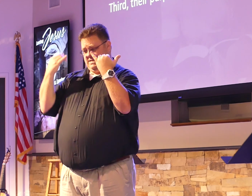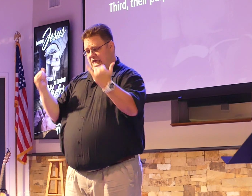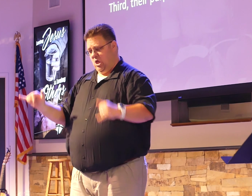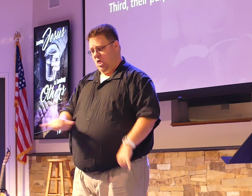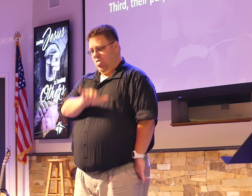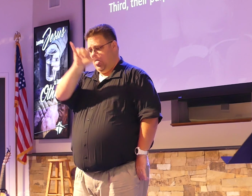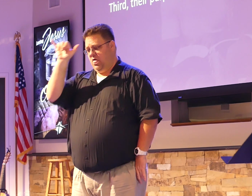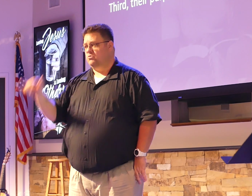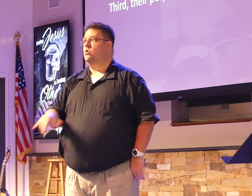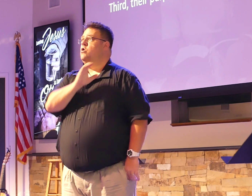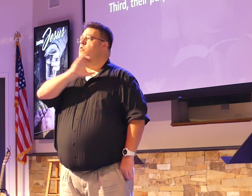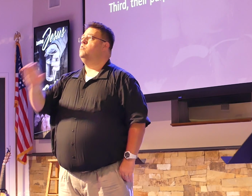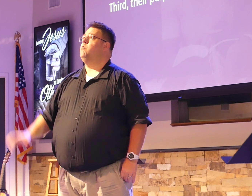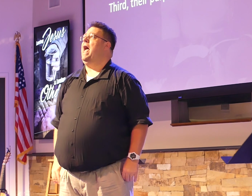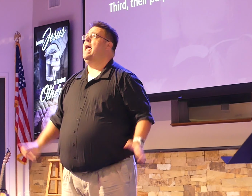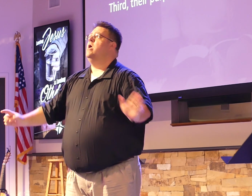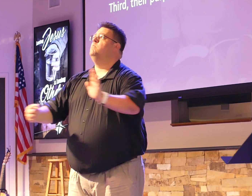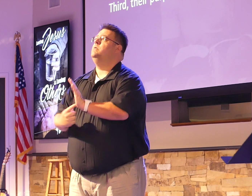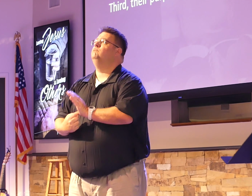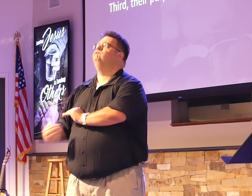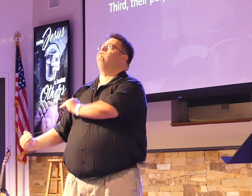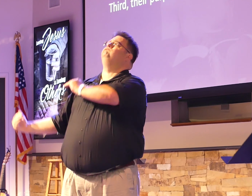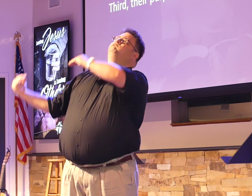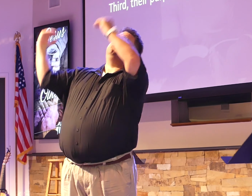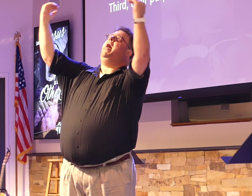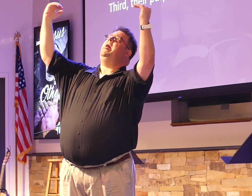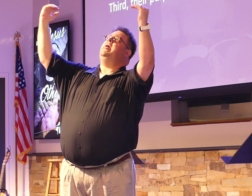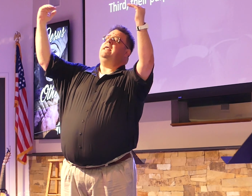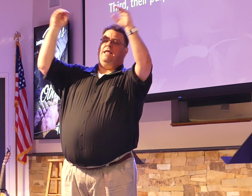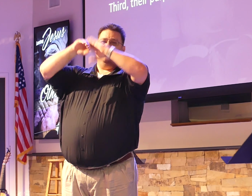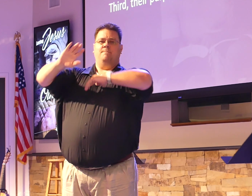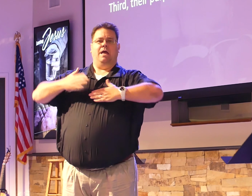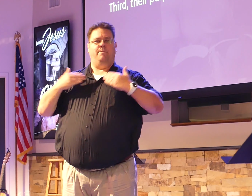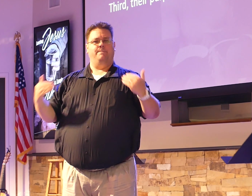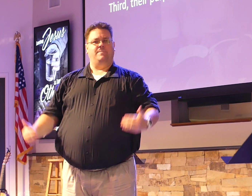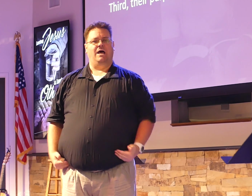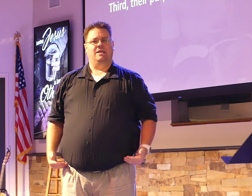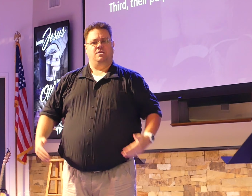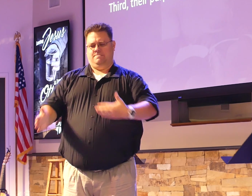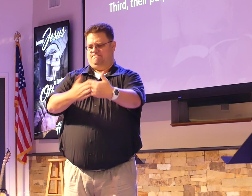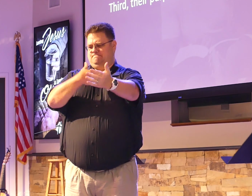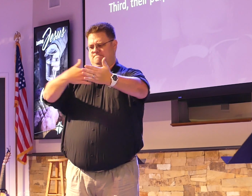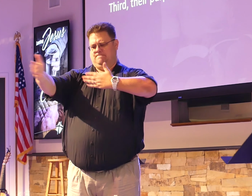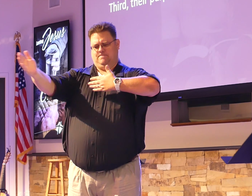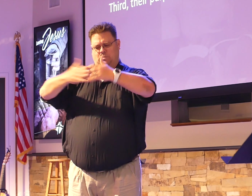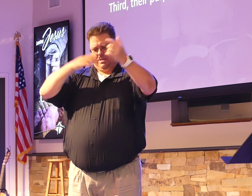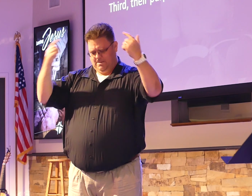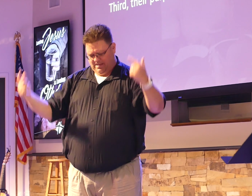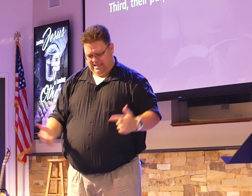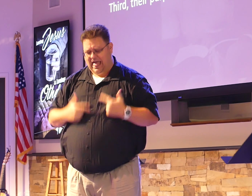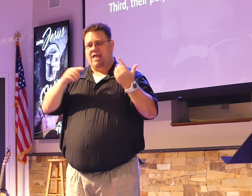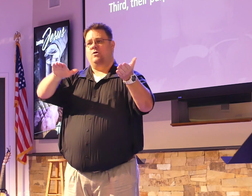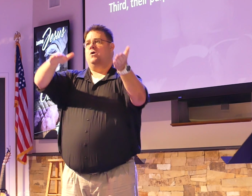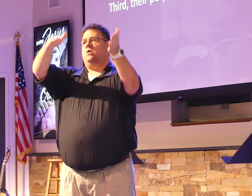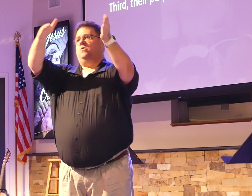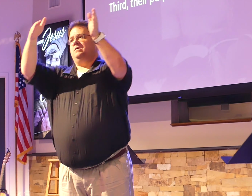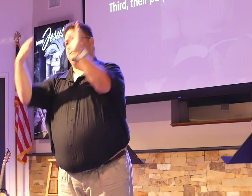Christ will be magnified in my body, whether it be by life or by death, for to